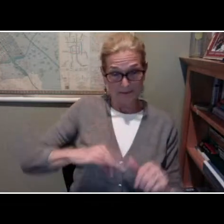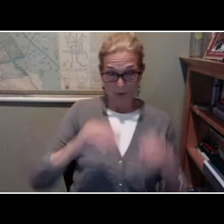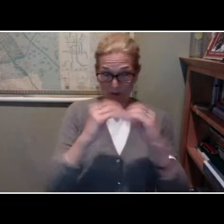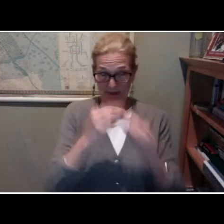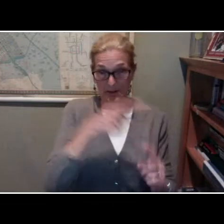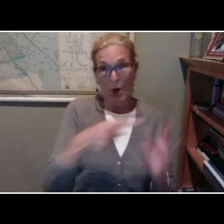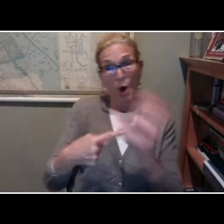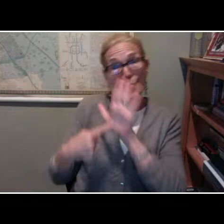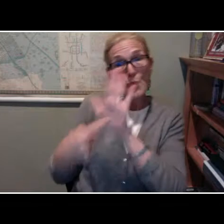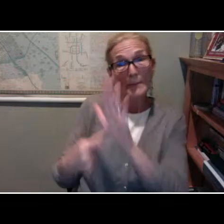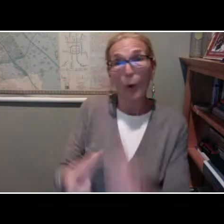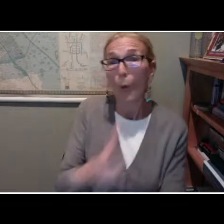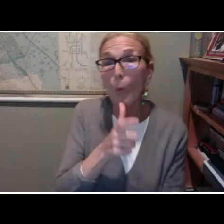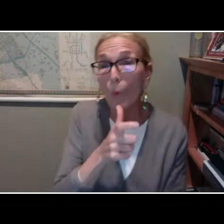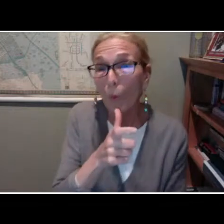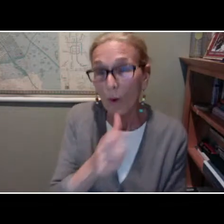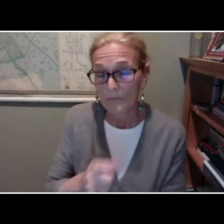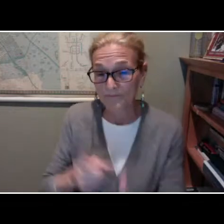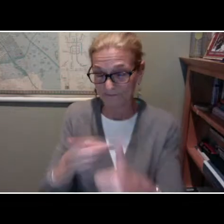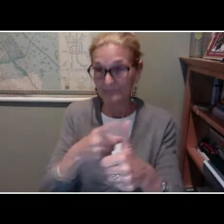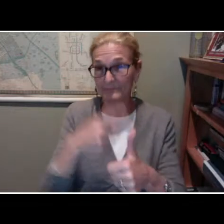history.